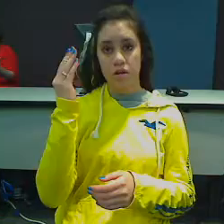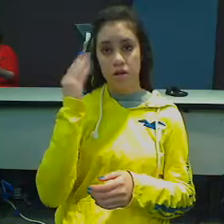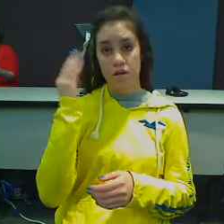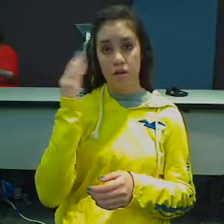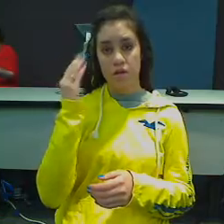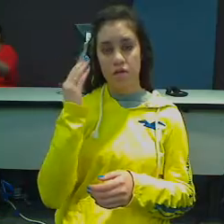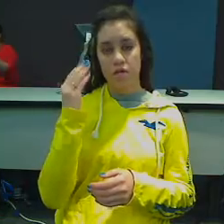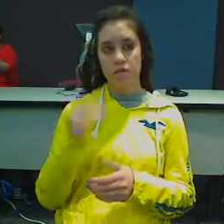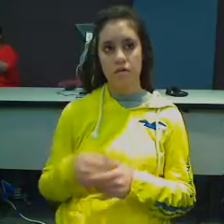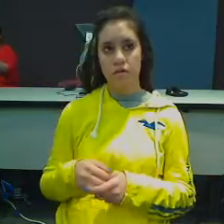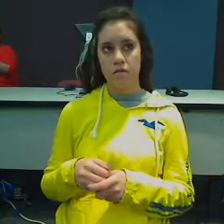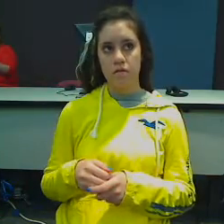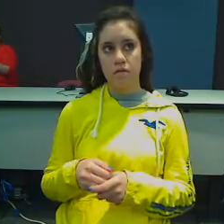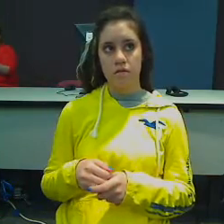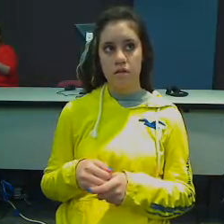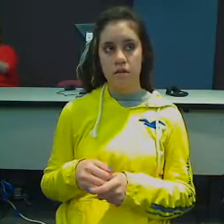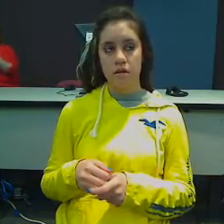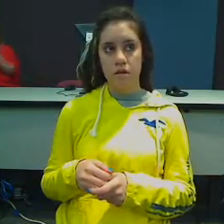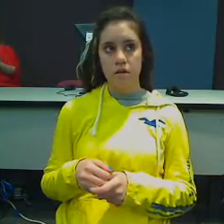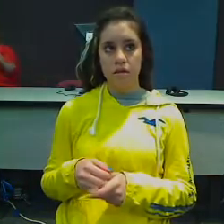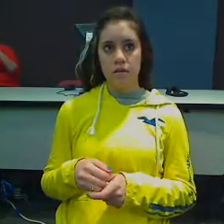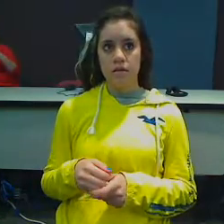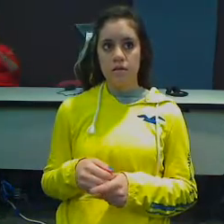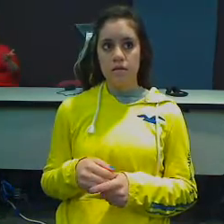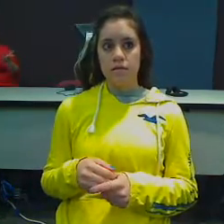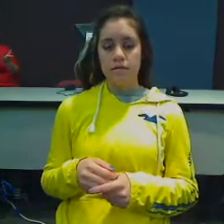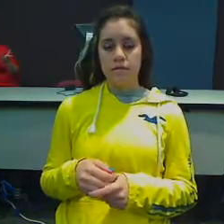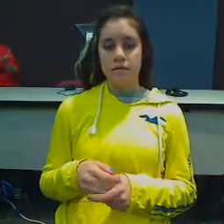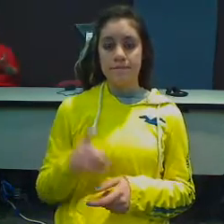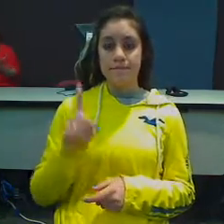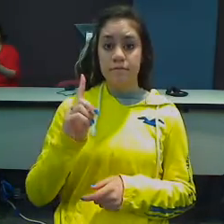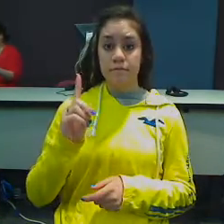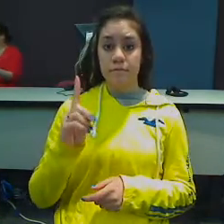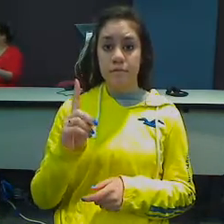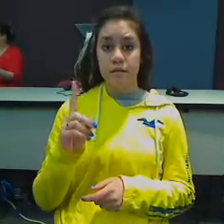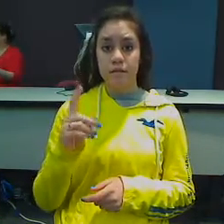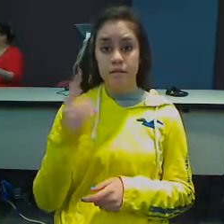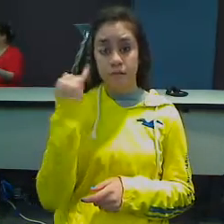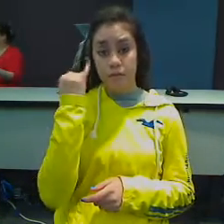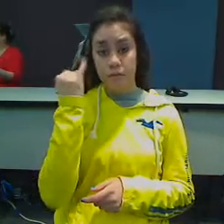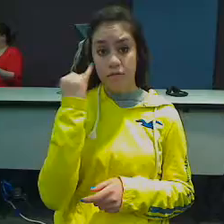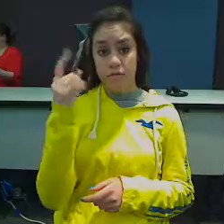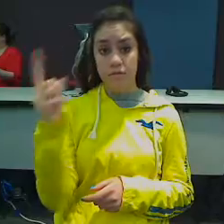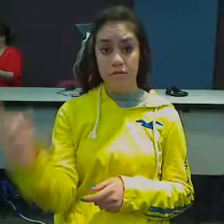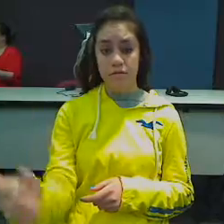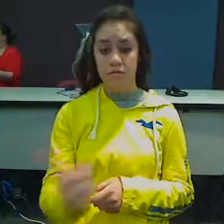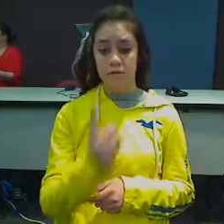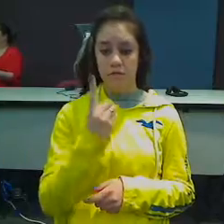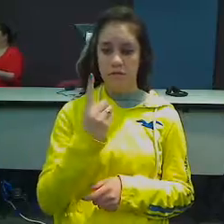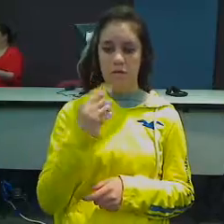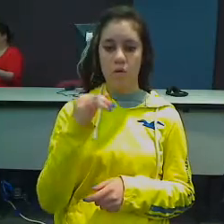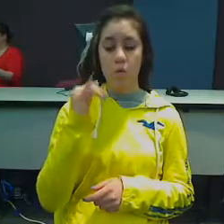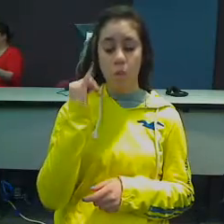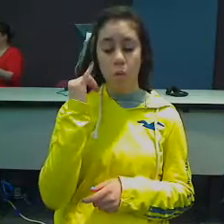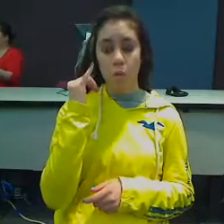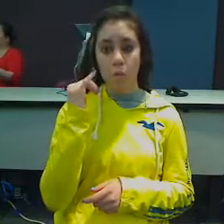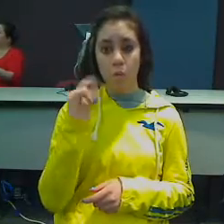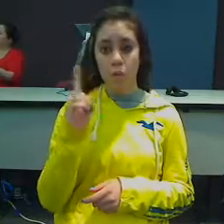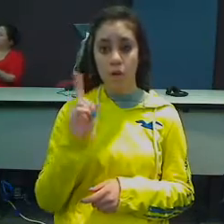where's the bookstore? I would probably say, well, we're here. If you go down this hallway to the end of the